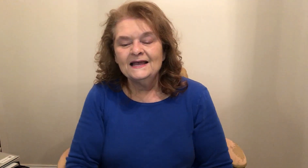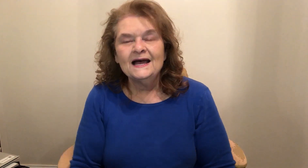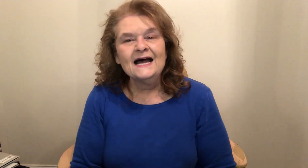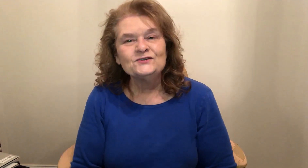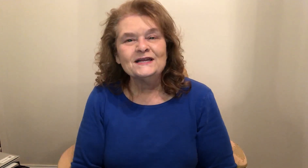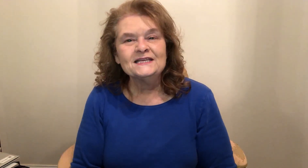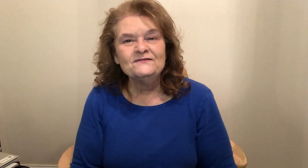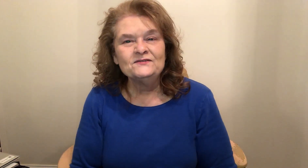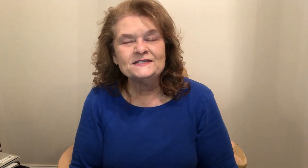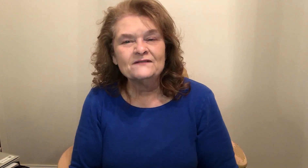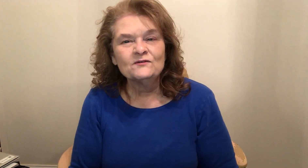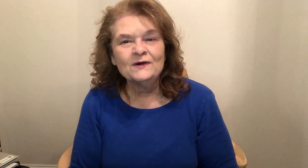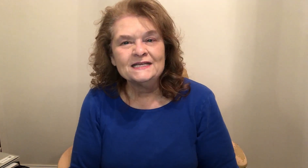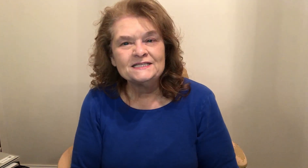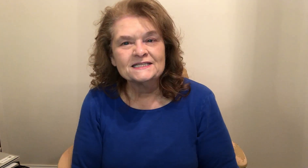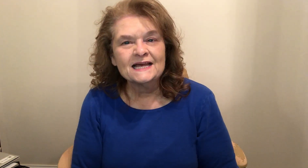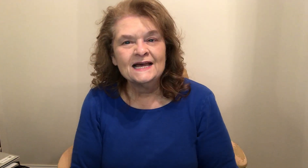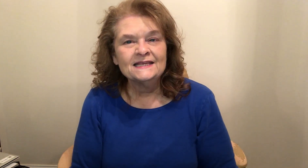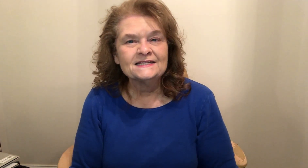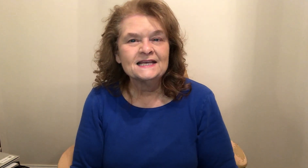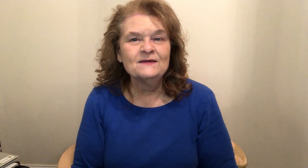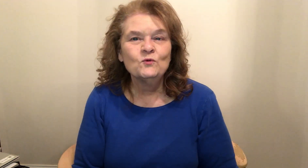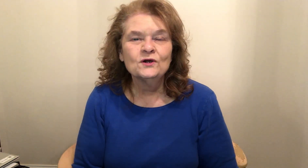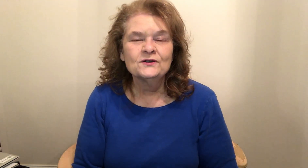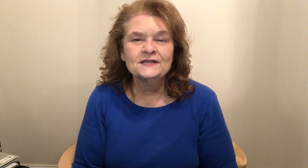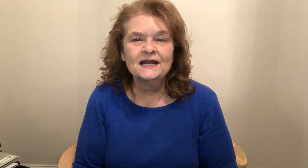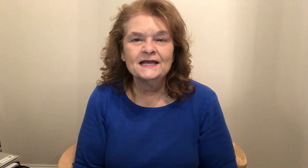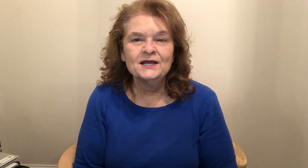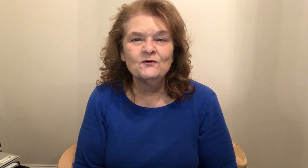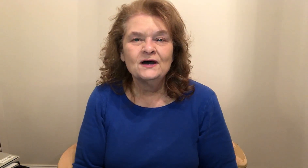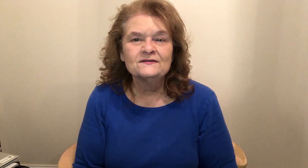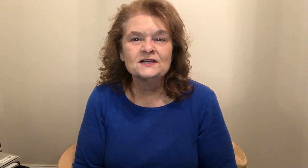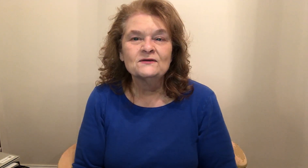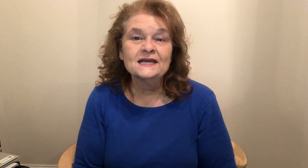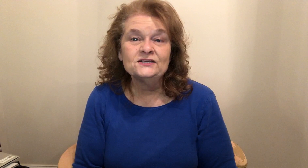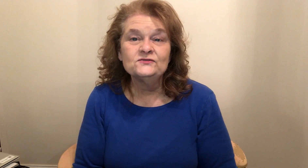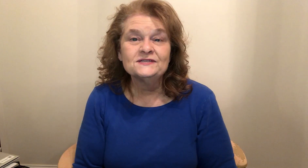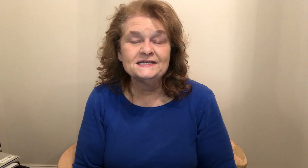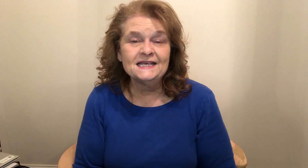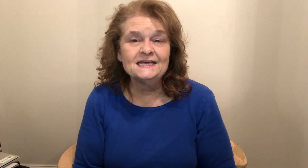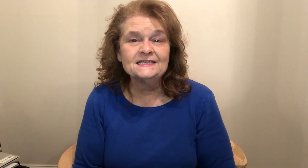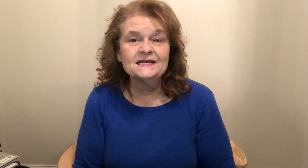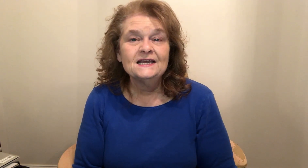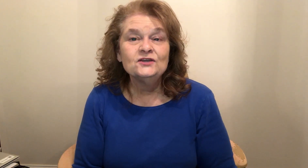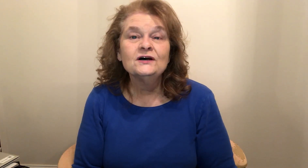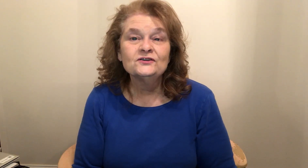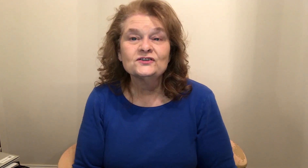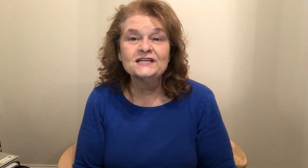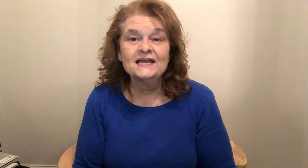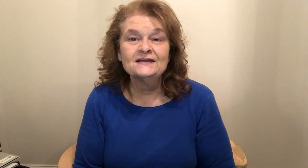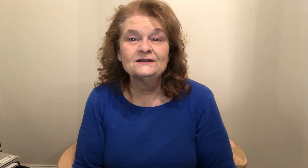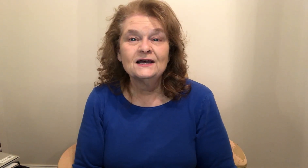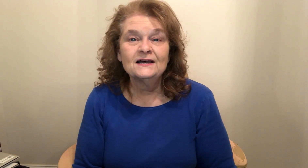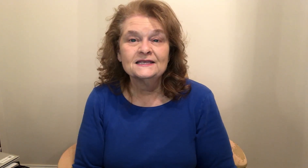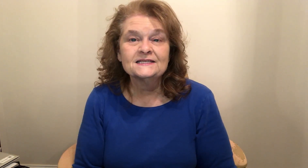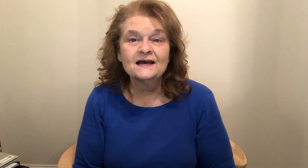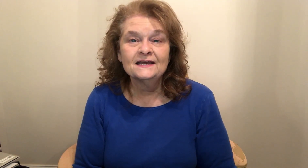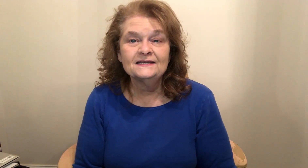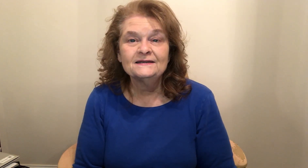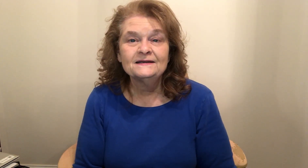I try to give you several ways to sign the same word that I know of, so in case you see it, you'll understand the sign.